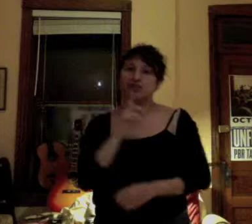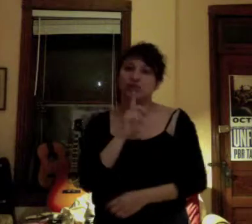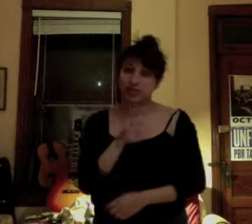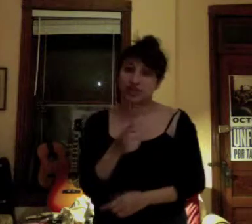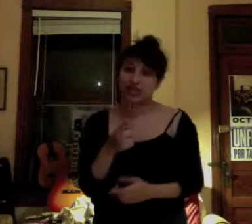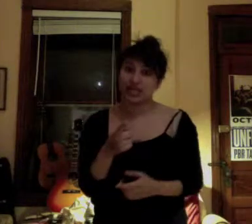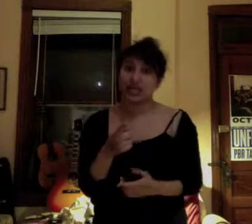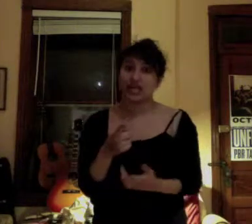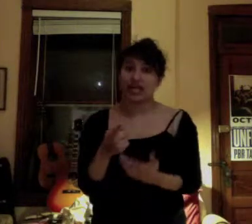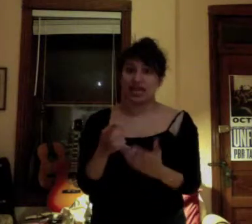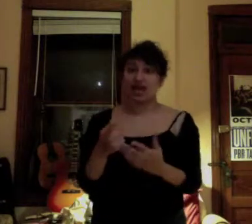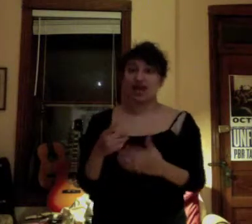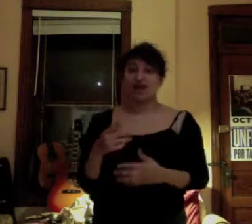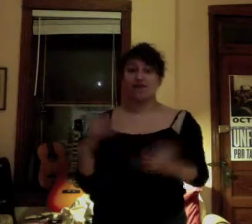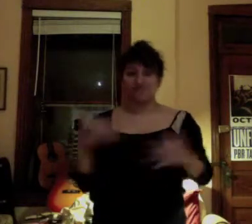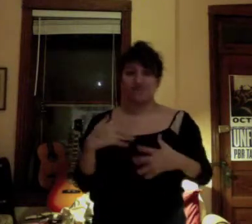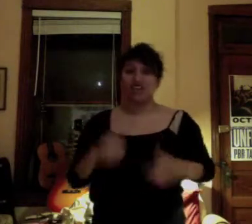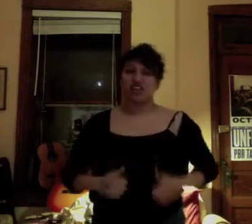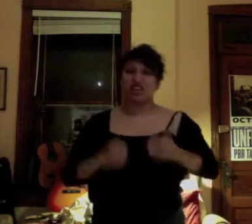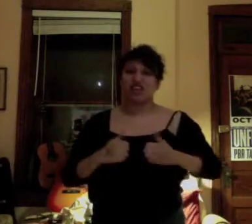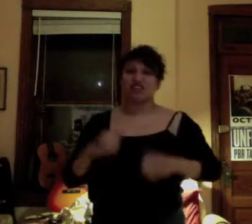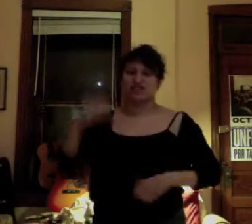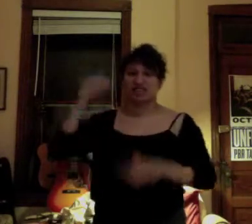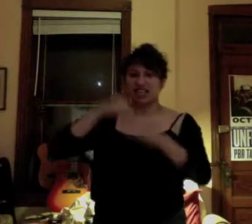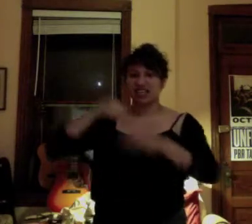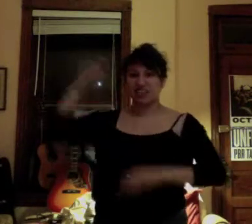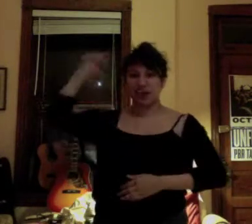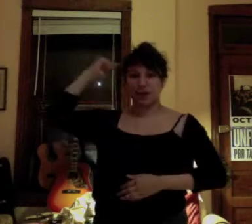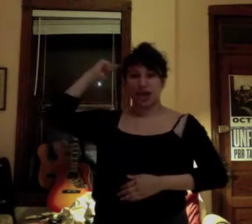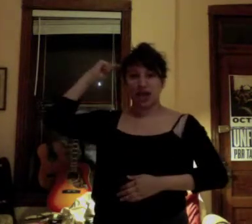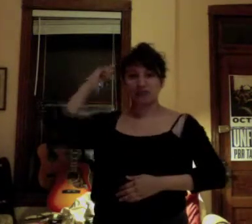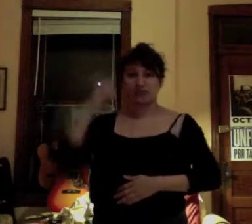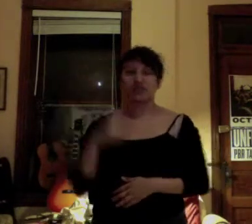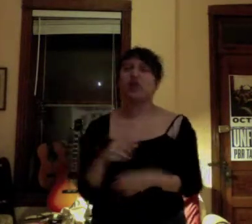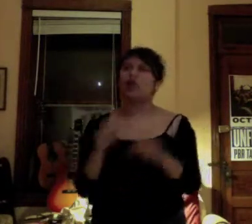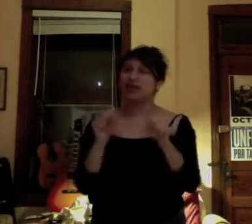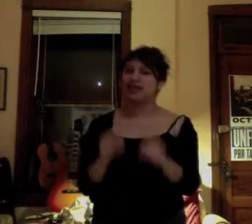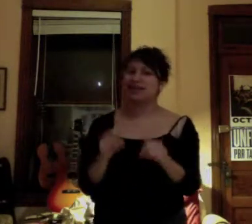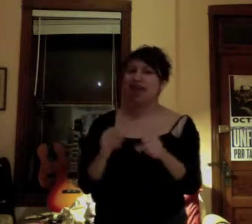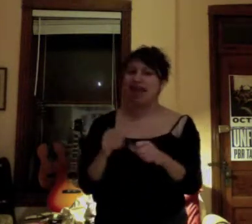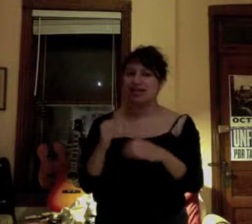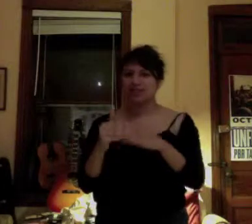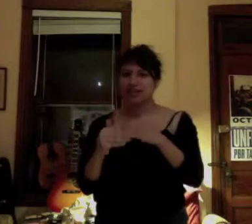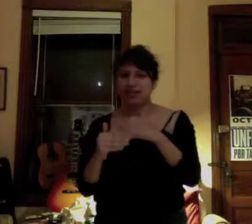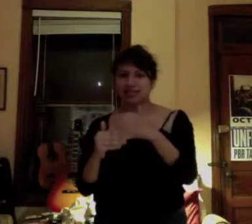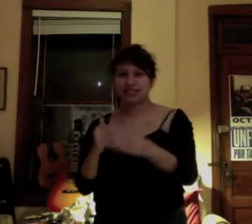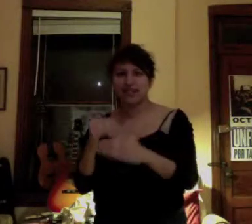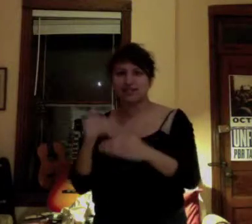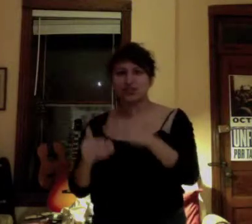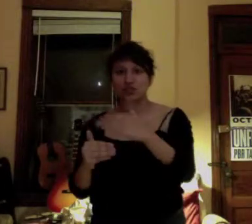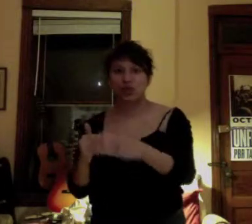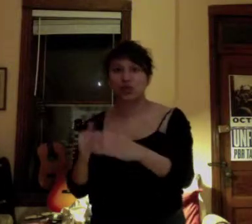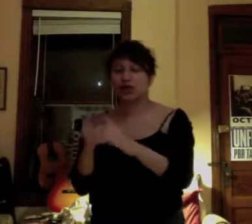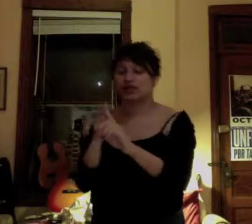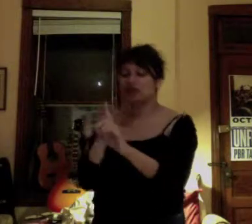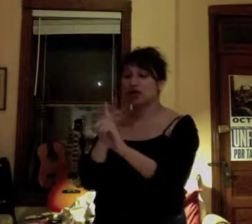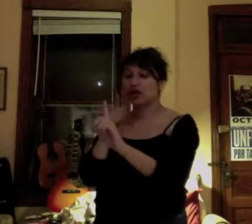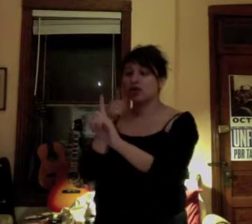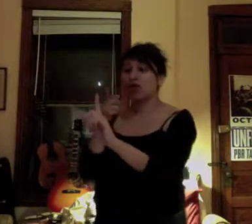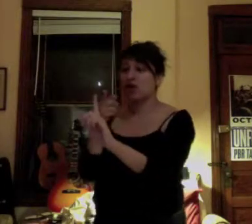how we might deal with the challenge, we could take steps towards experiencing the fear and moving forward. We could